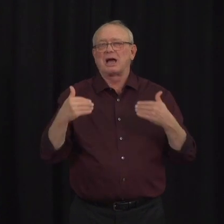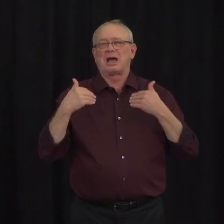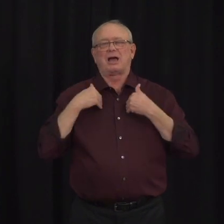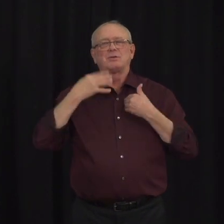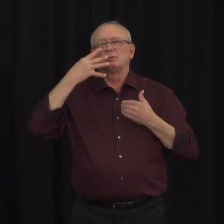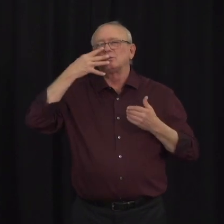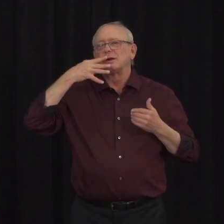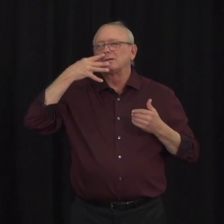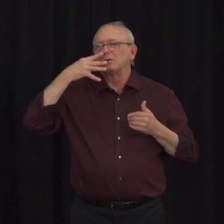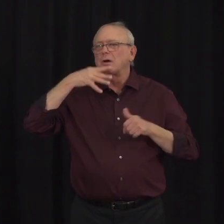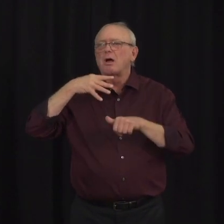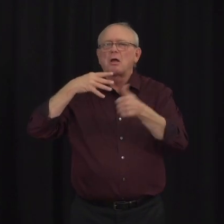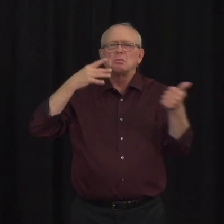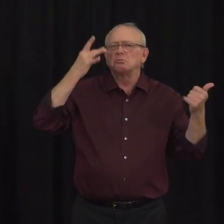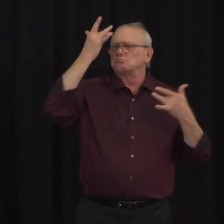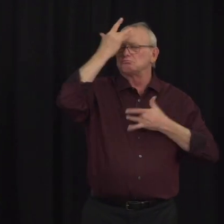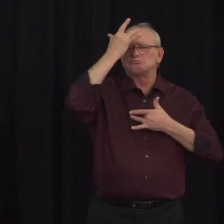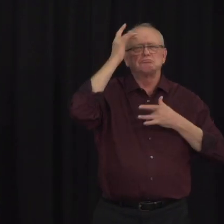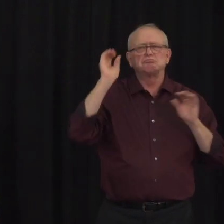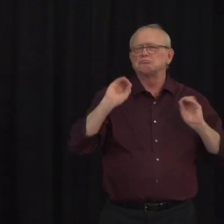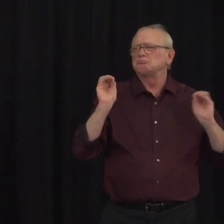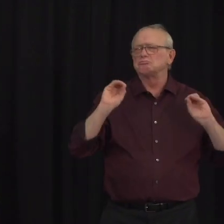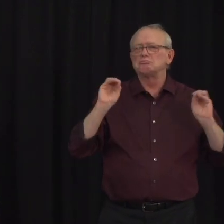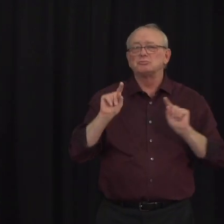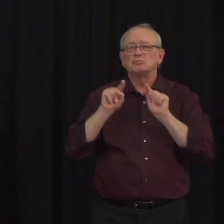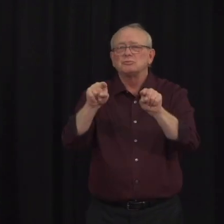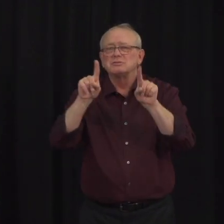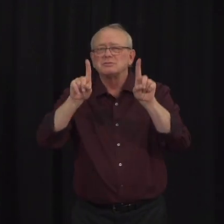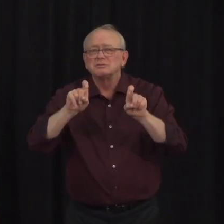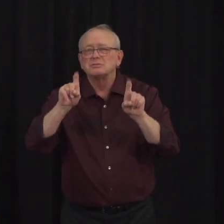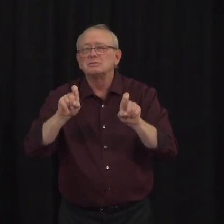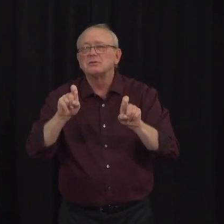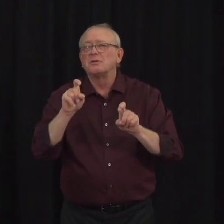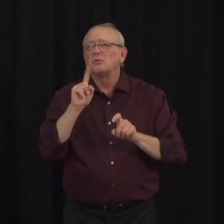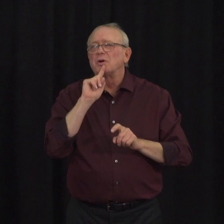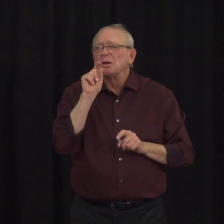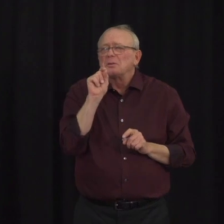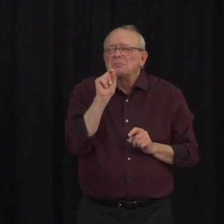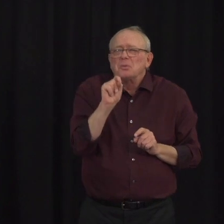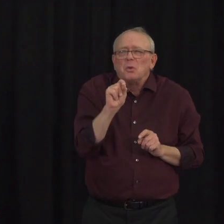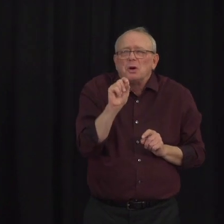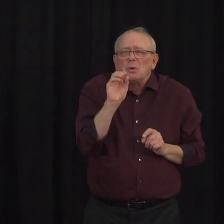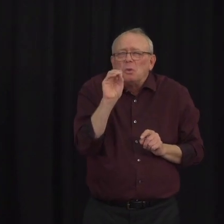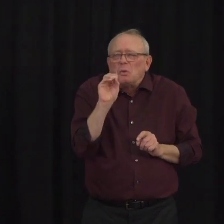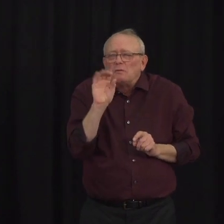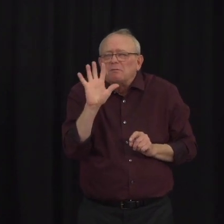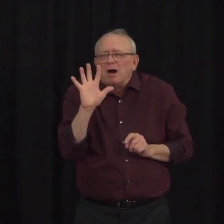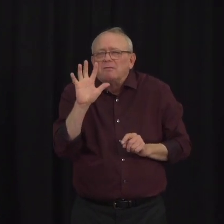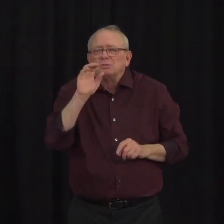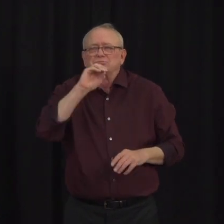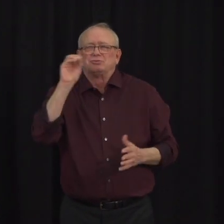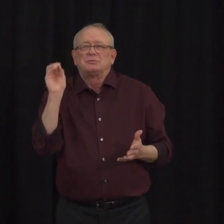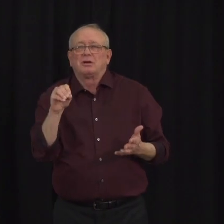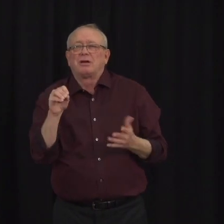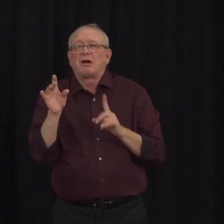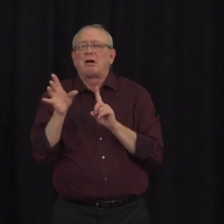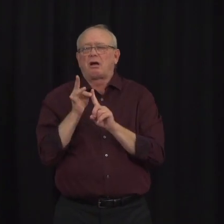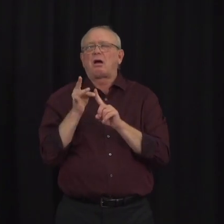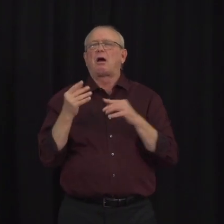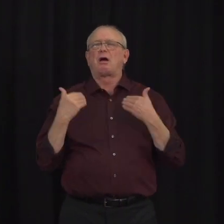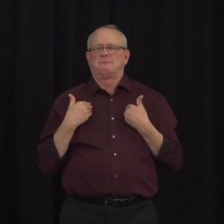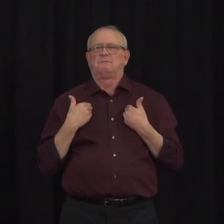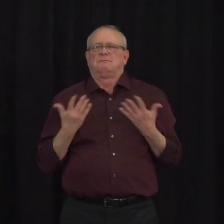than 0.5% of those tested positive for COVID-19. This shows us that these symptoms